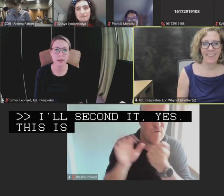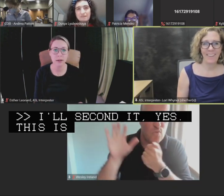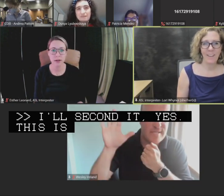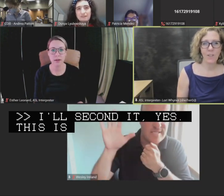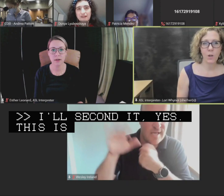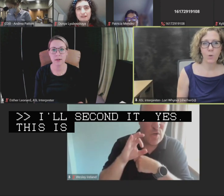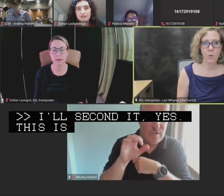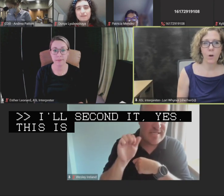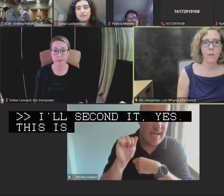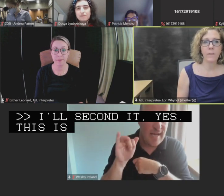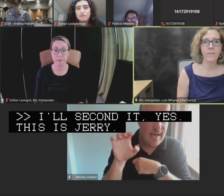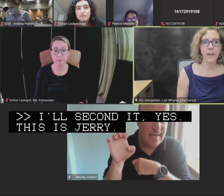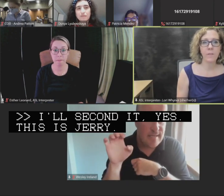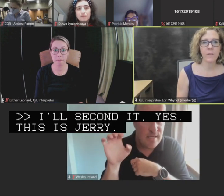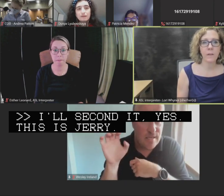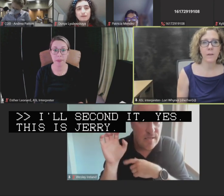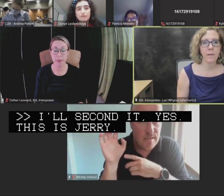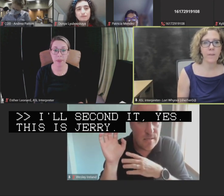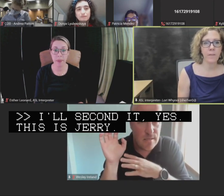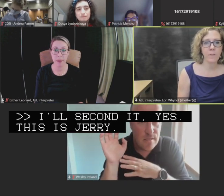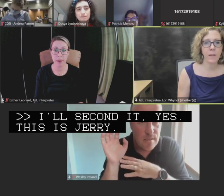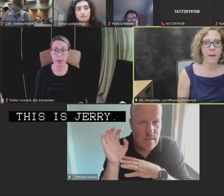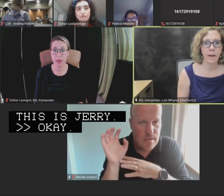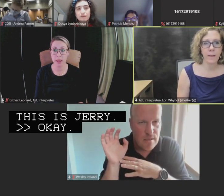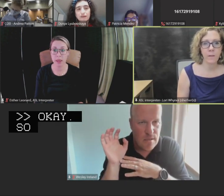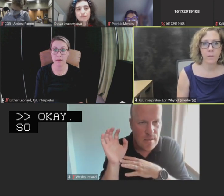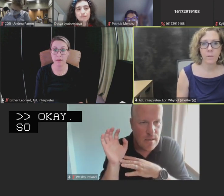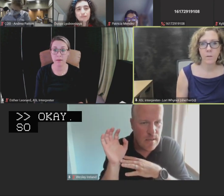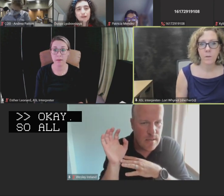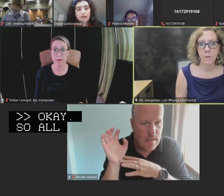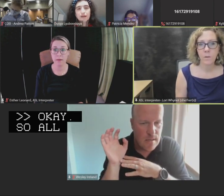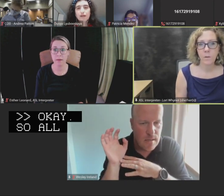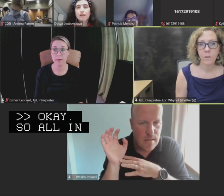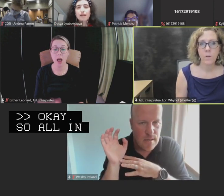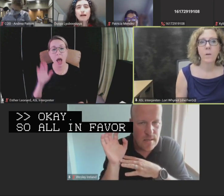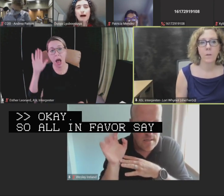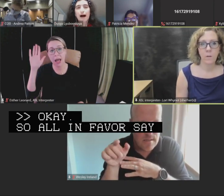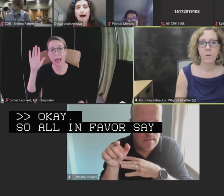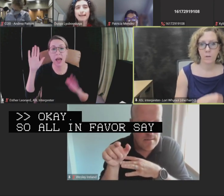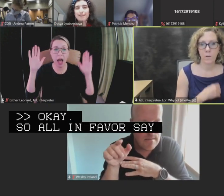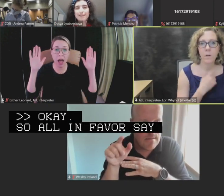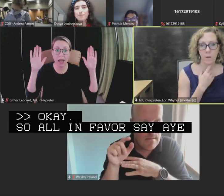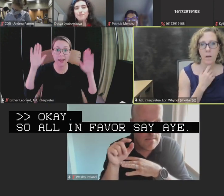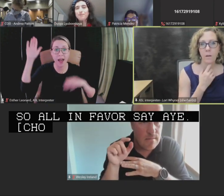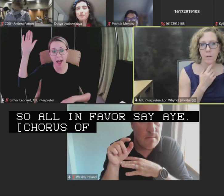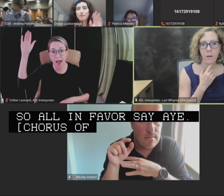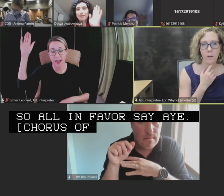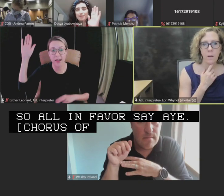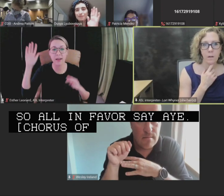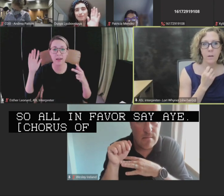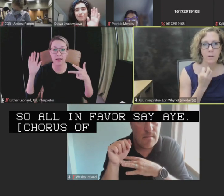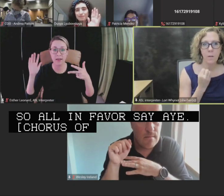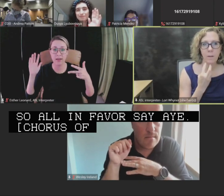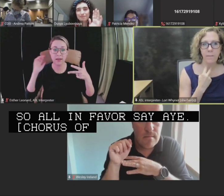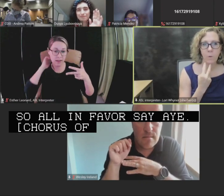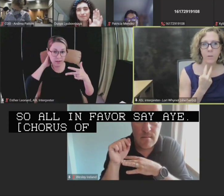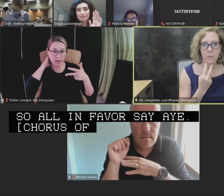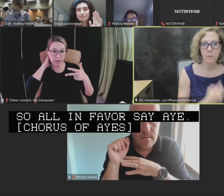Okay. So all in favor say aye. Aye. Aye. Aye. Aye.